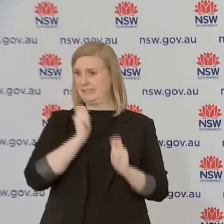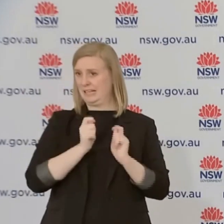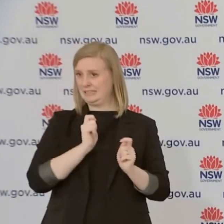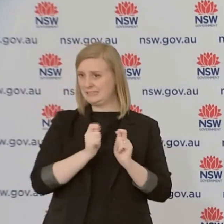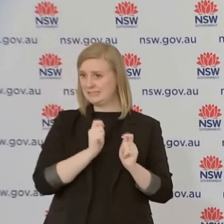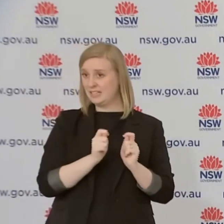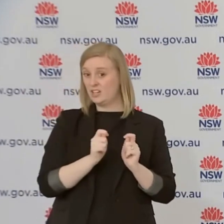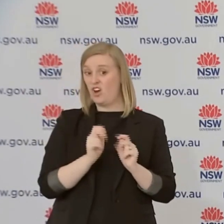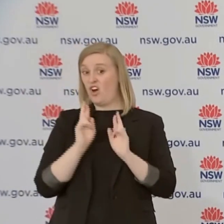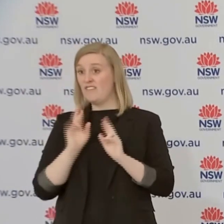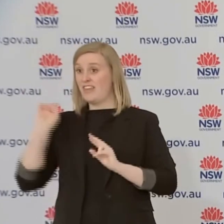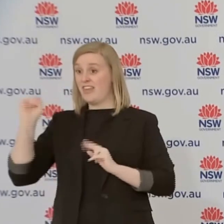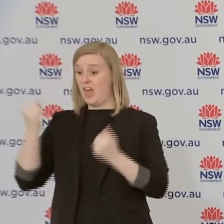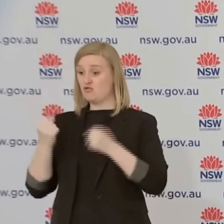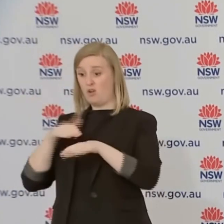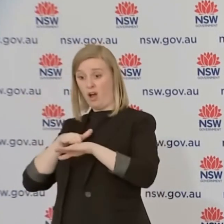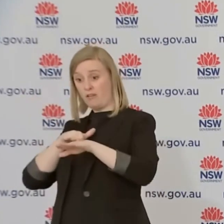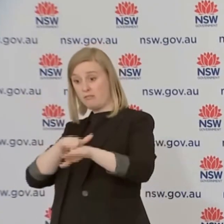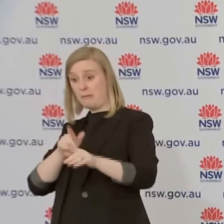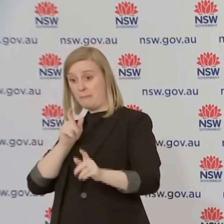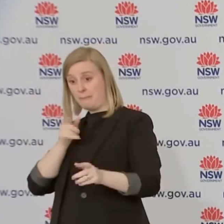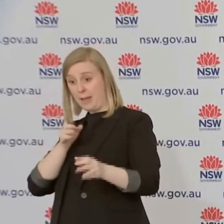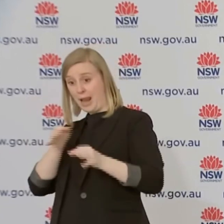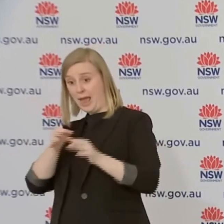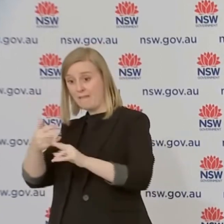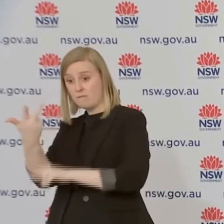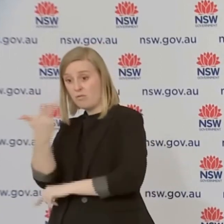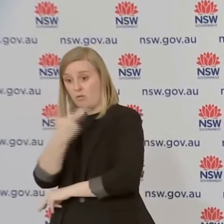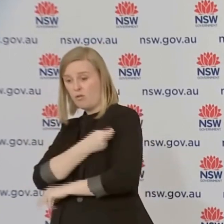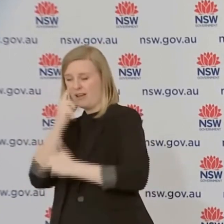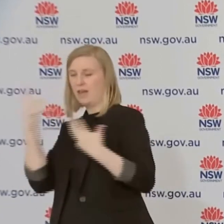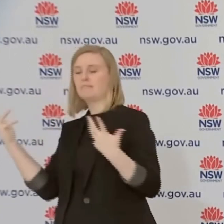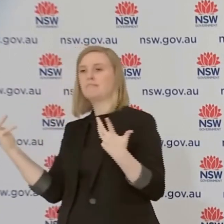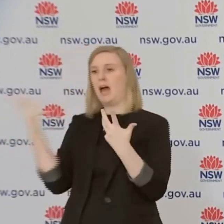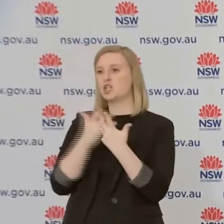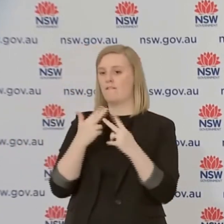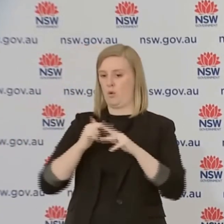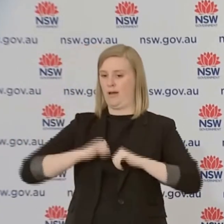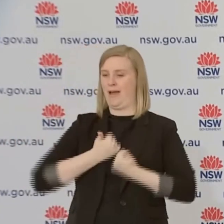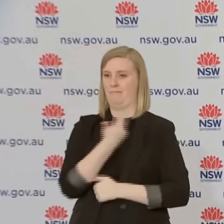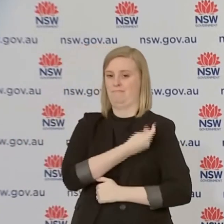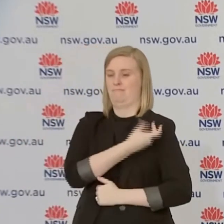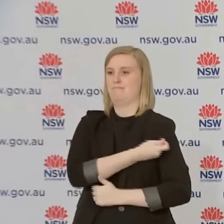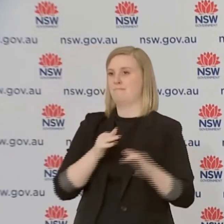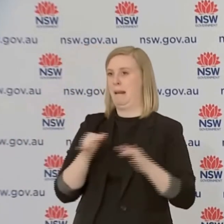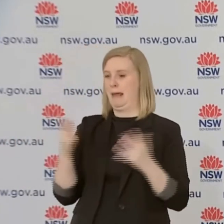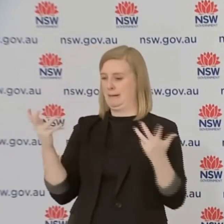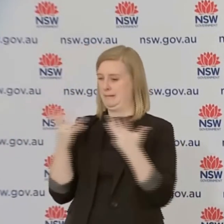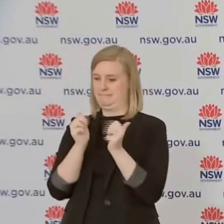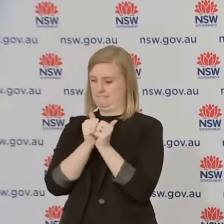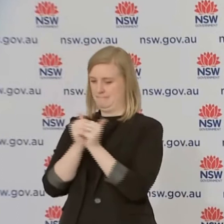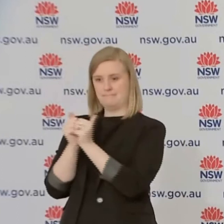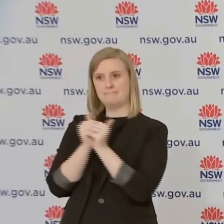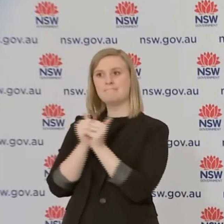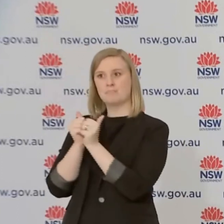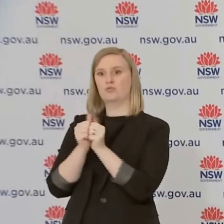coordinated with our health team so that we have appropriate coverage across the entire Sydney region, particularly in the southwest and west, which is our,